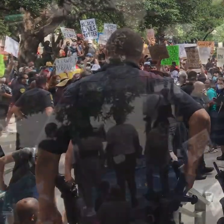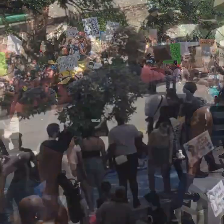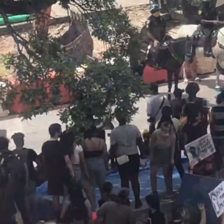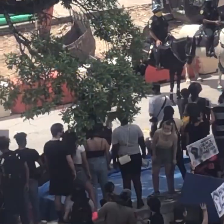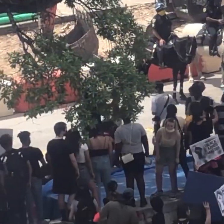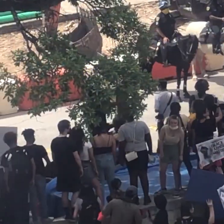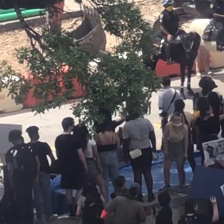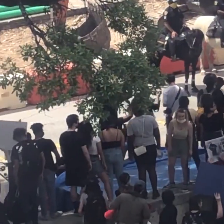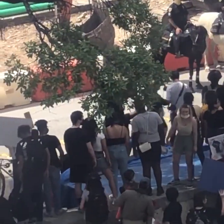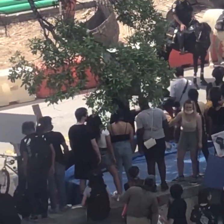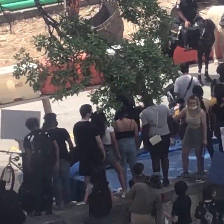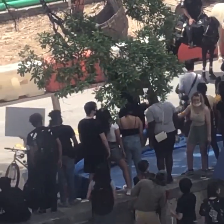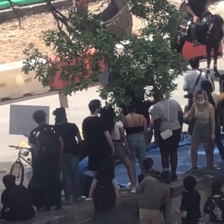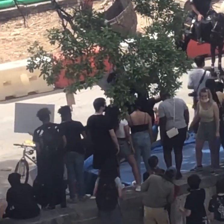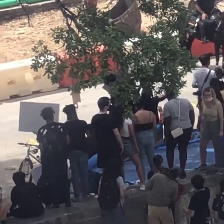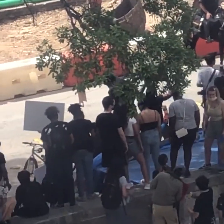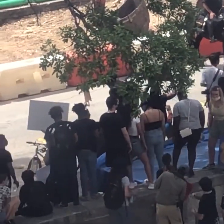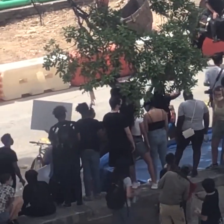people